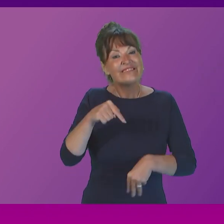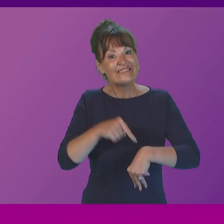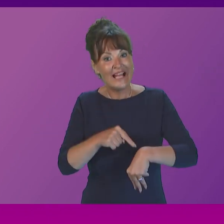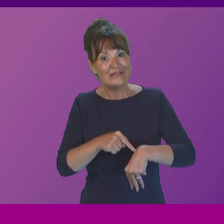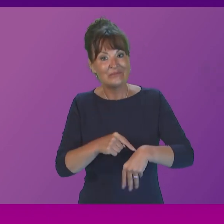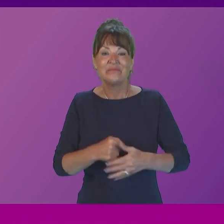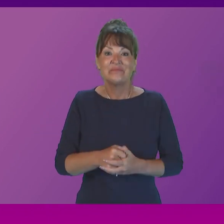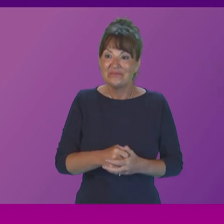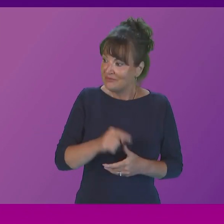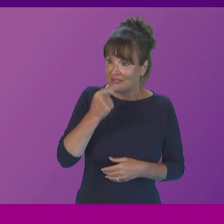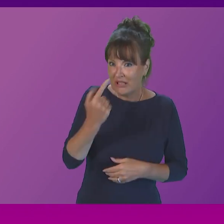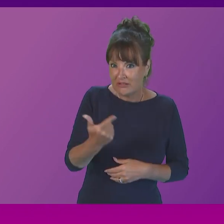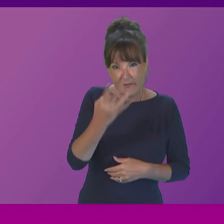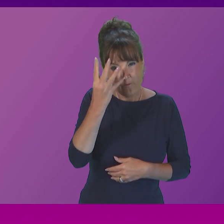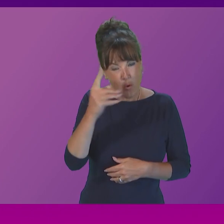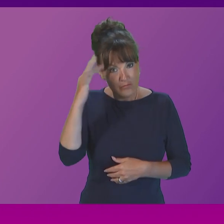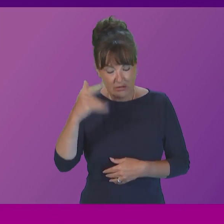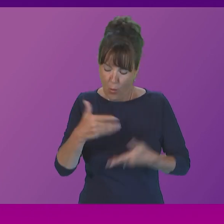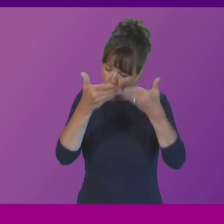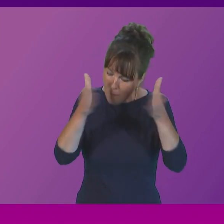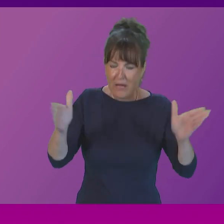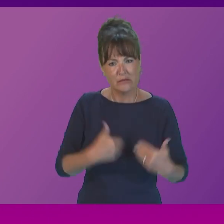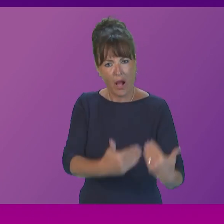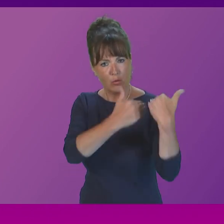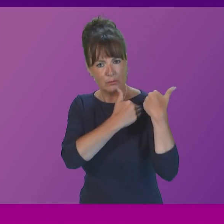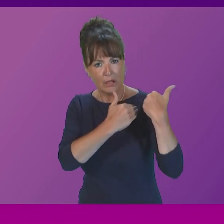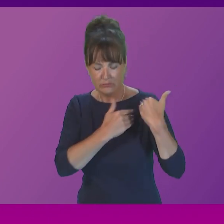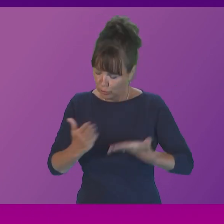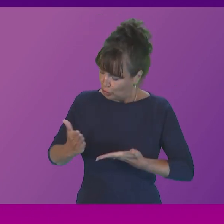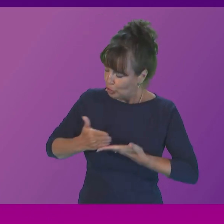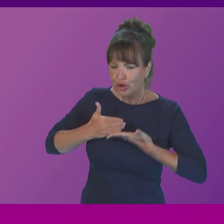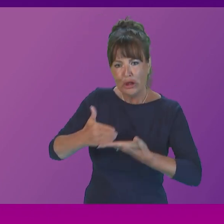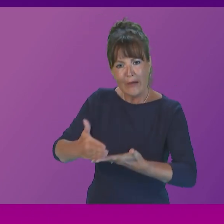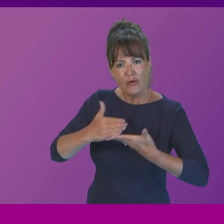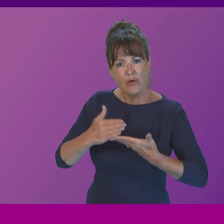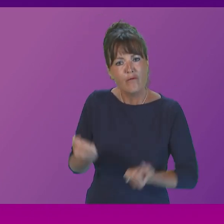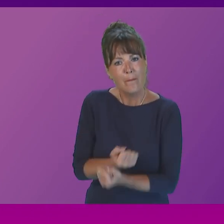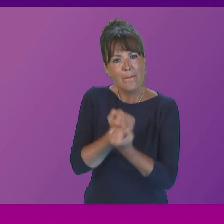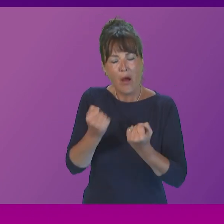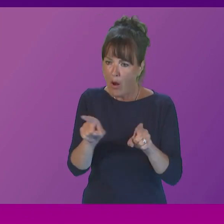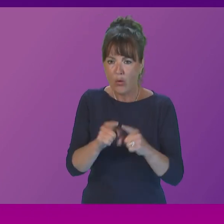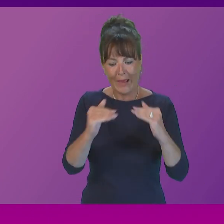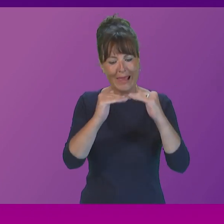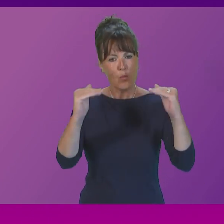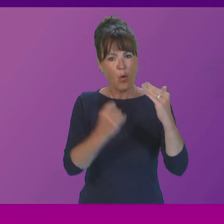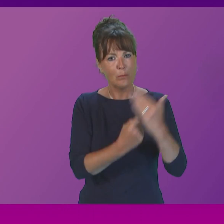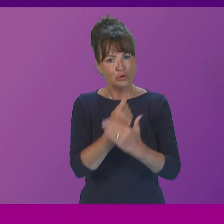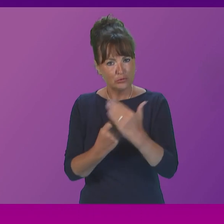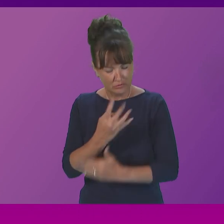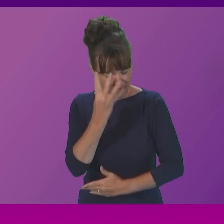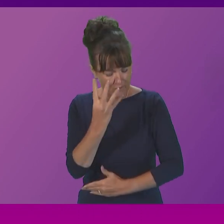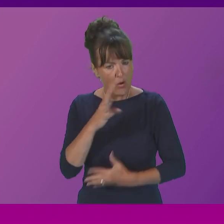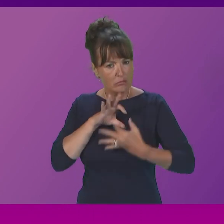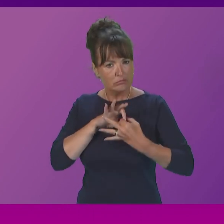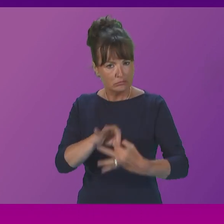our Parliament: openness, accountability, the sharing of power and equal opportunities.